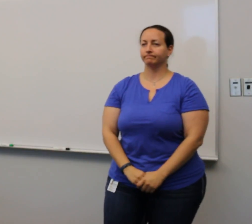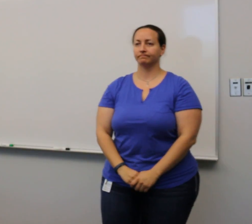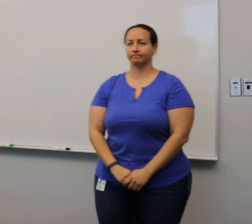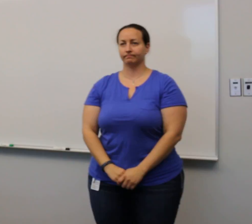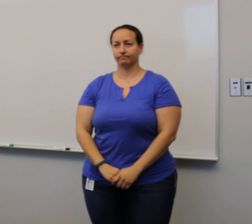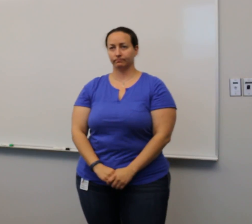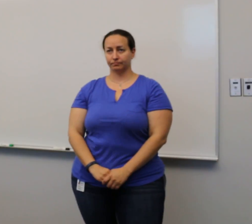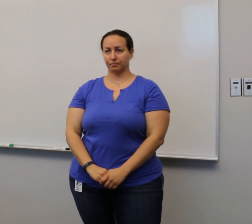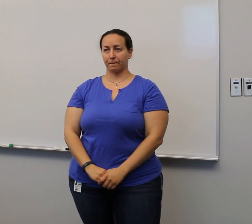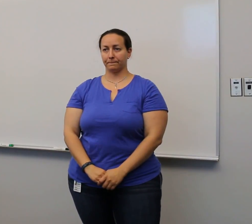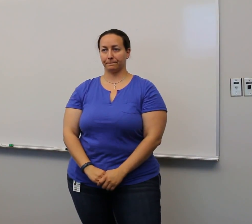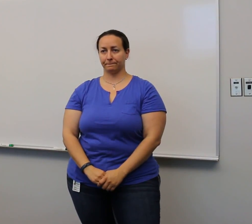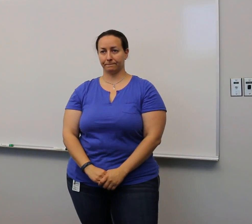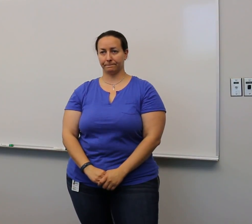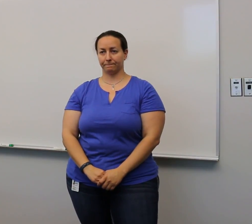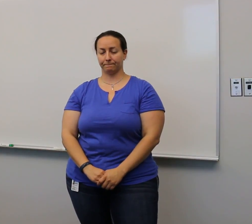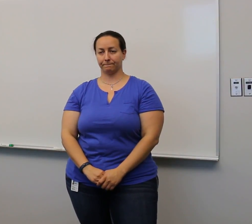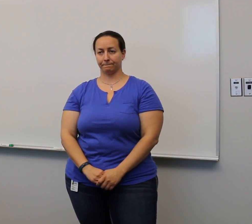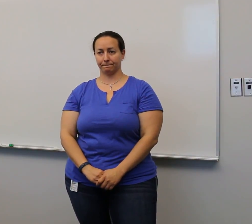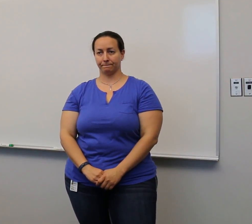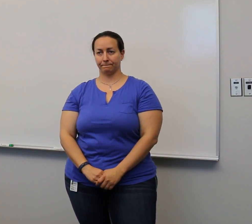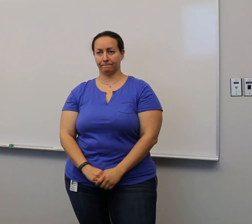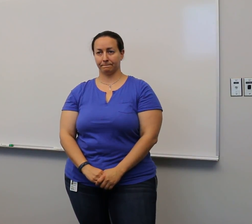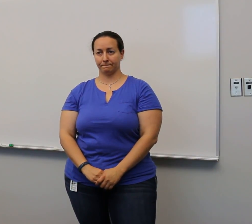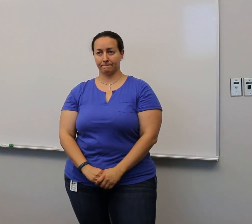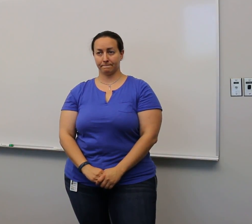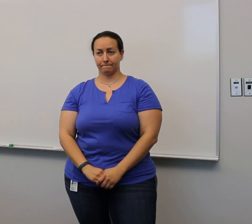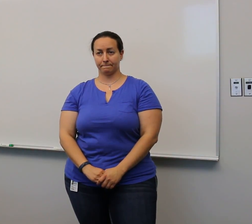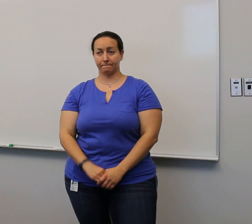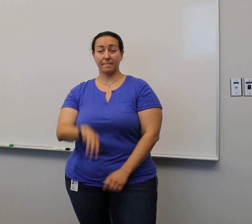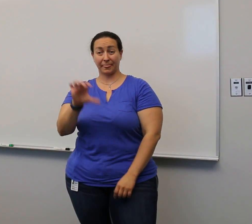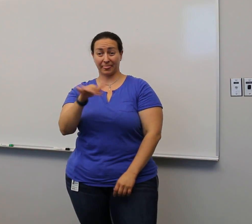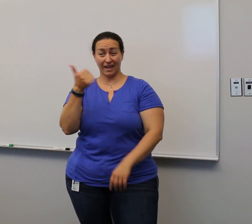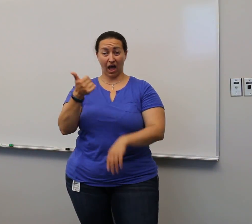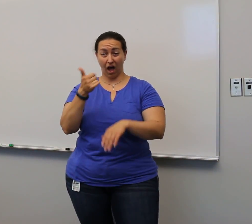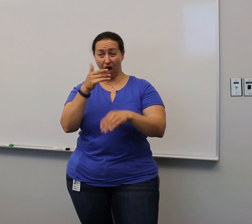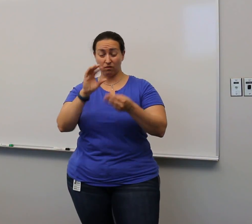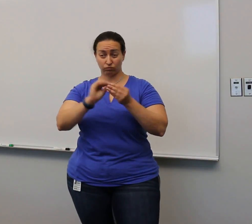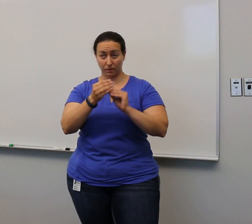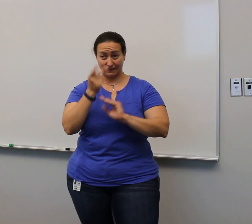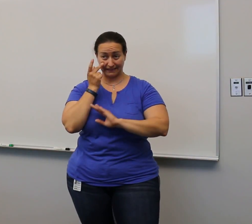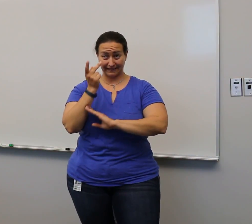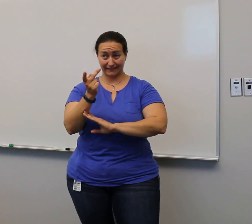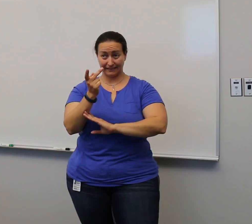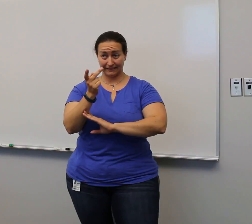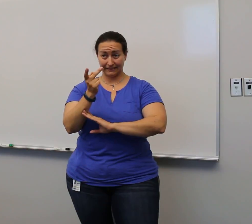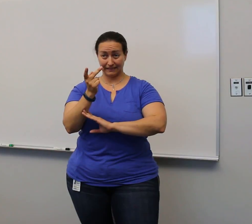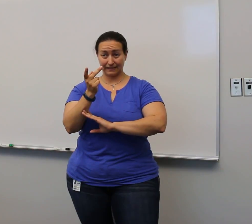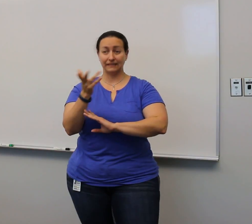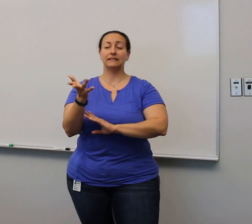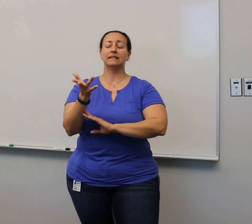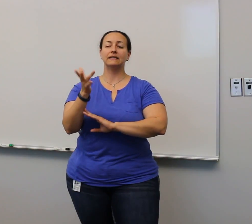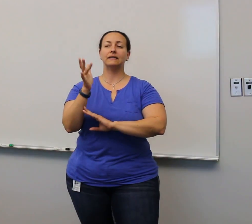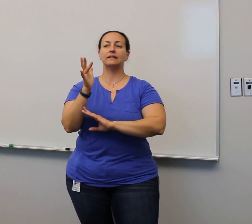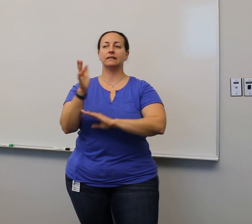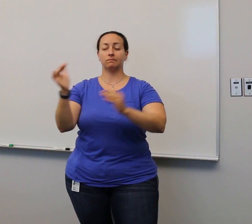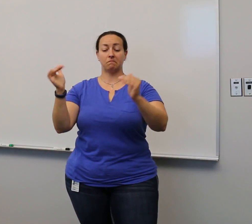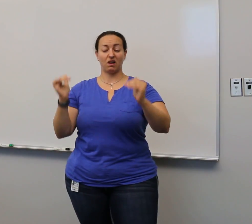There are other types of numbers that you've learned about. You'll notice the number 0 is missing from my set of natural numbers. When